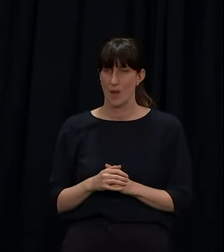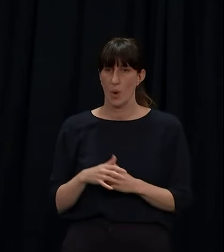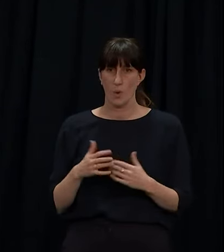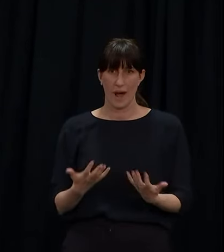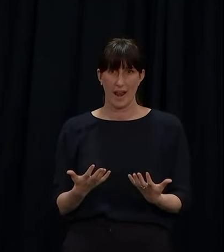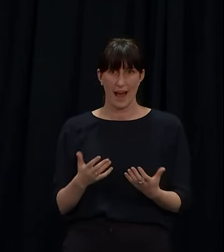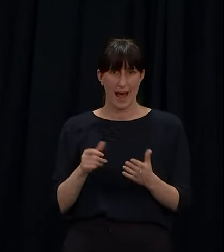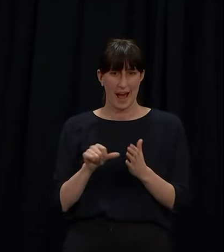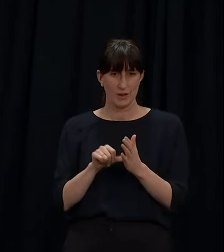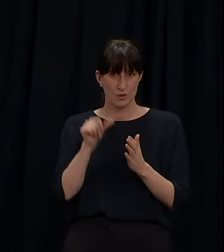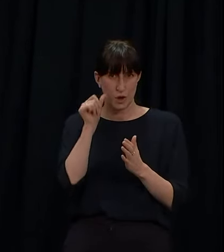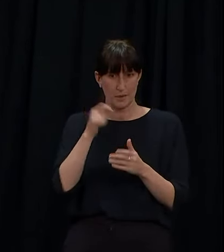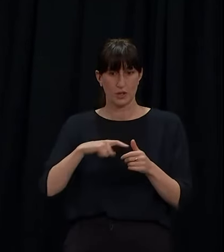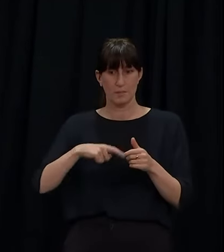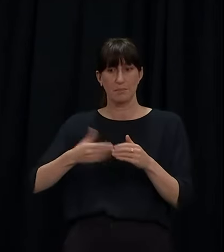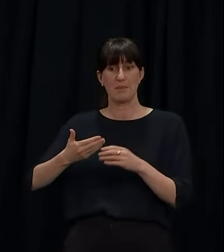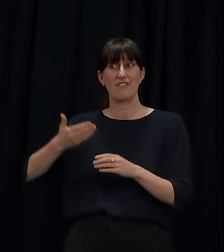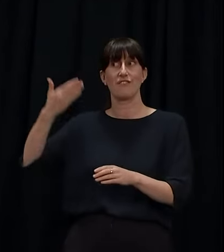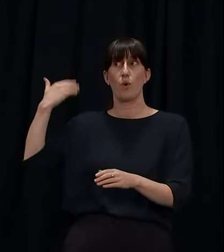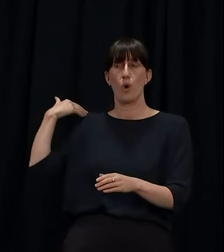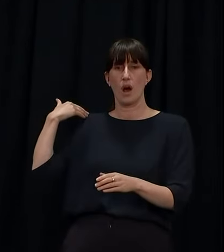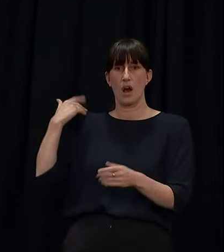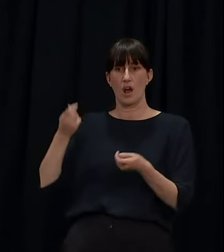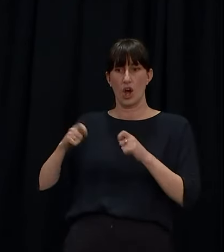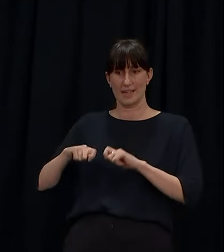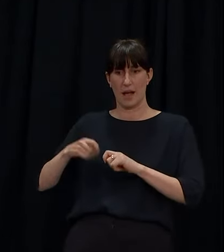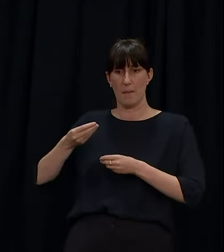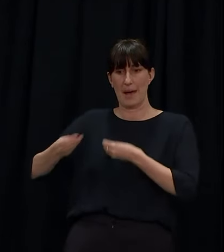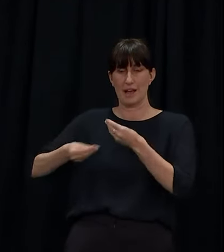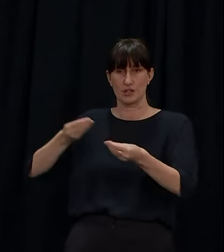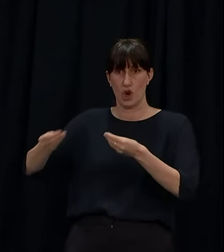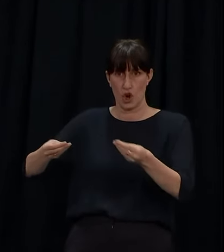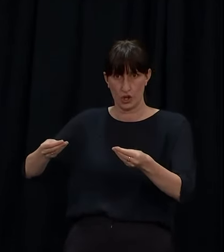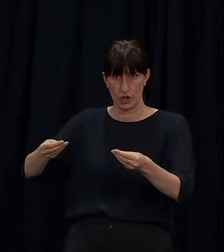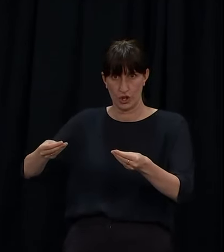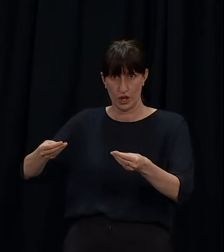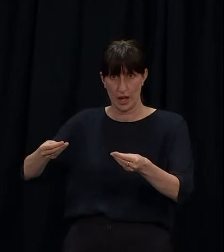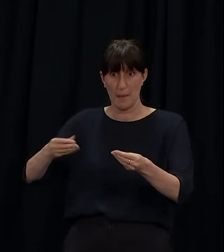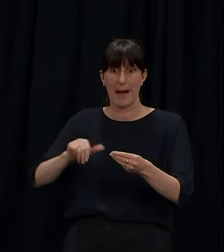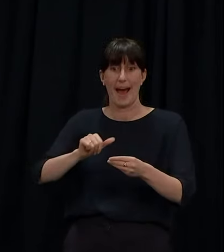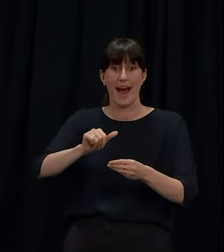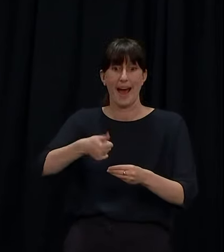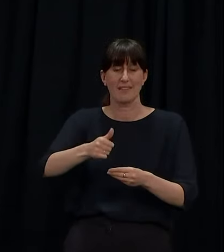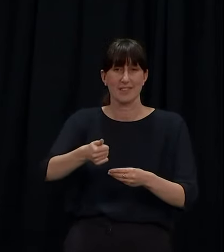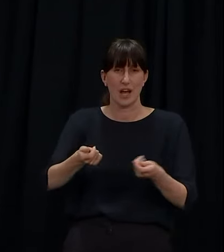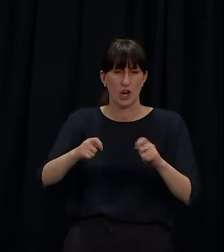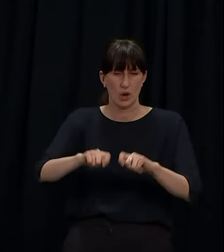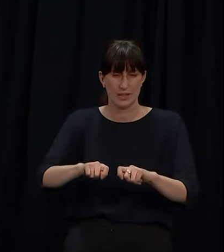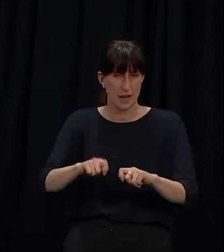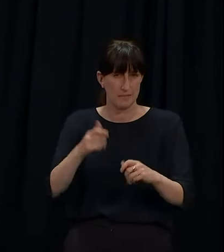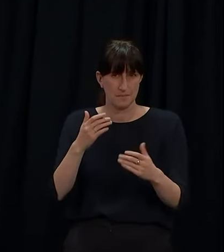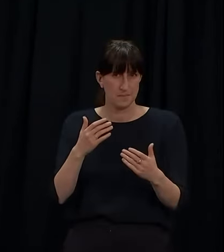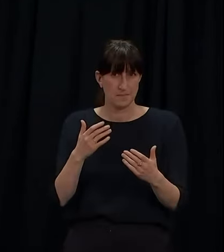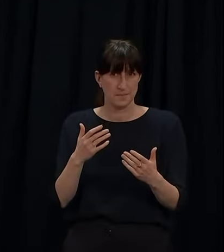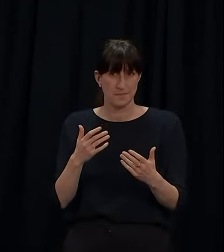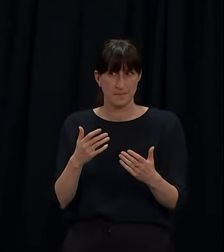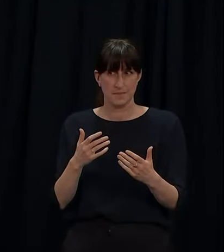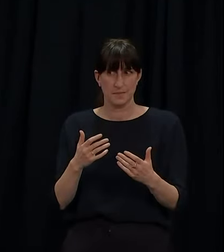been detected. Is there any evidence but will of have been any detected cases, after lockdown. Yeah, is there any evidence of any cases that were passed